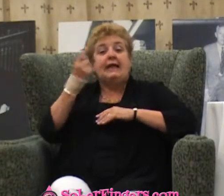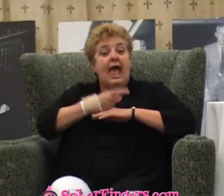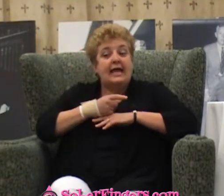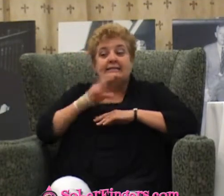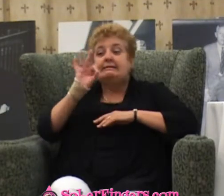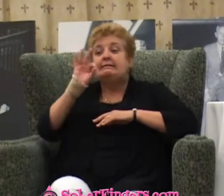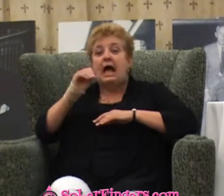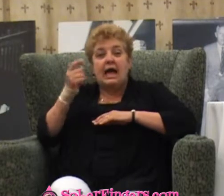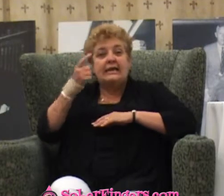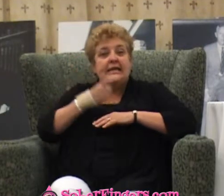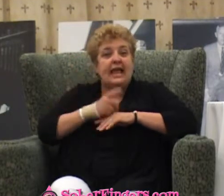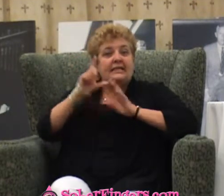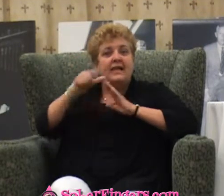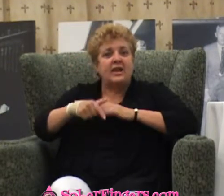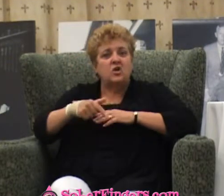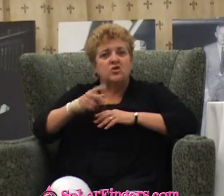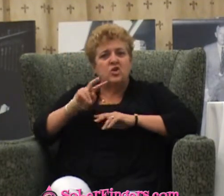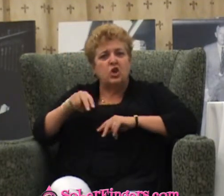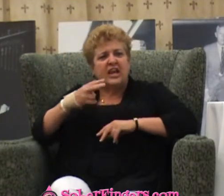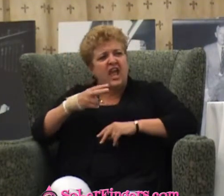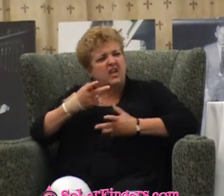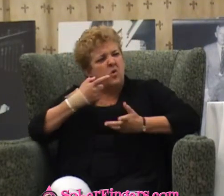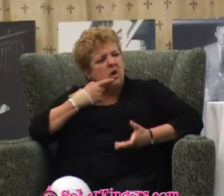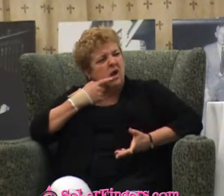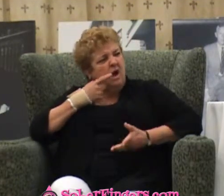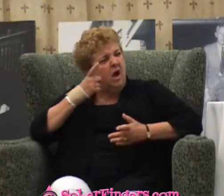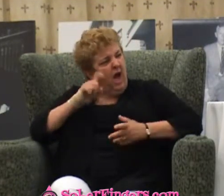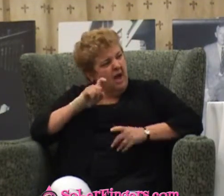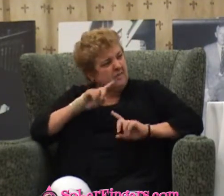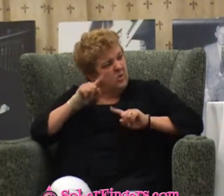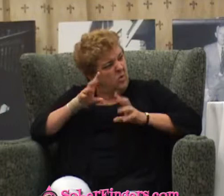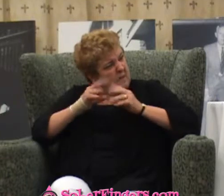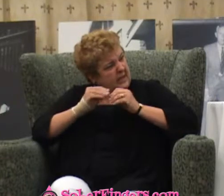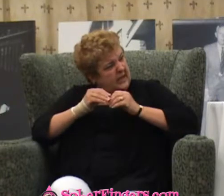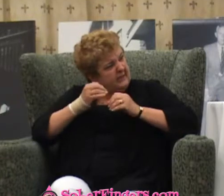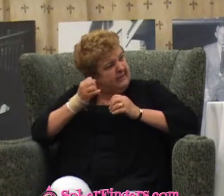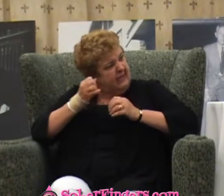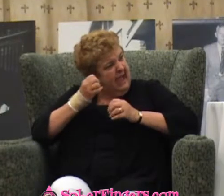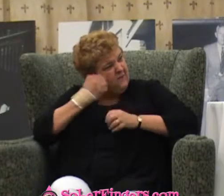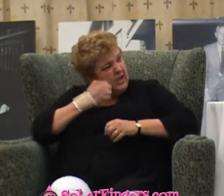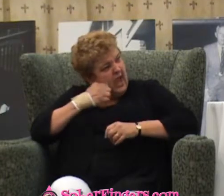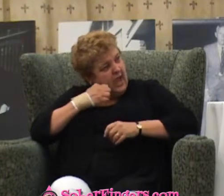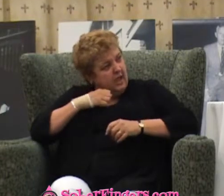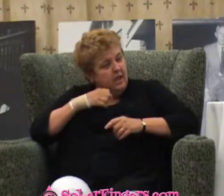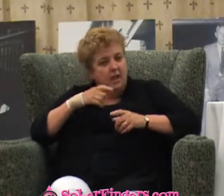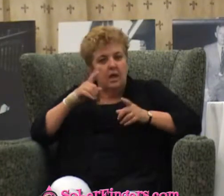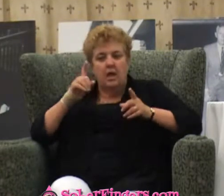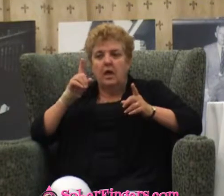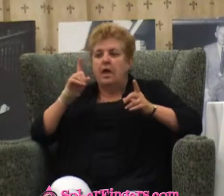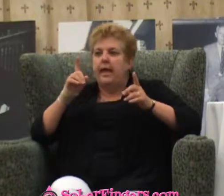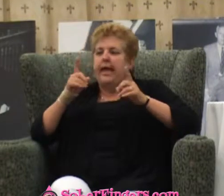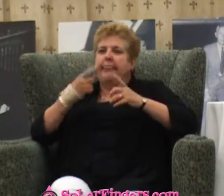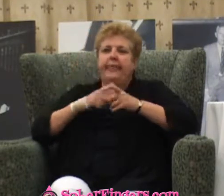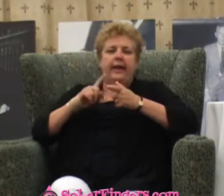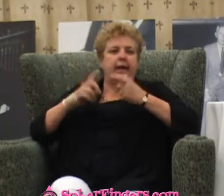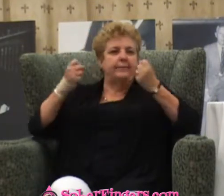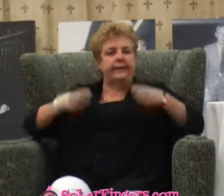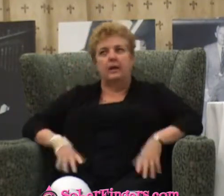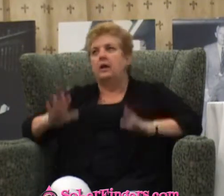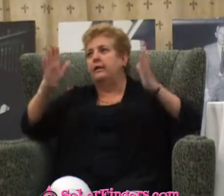meetings every day? And like a prize fighter, I throw in the towel, And then I start to take the